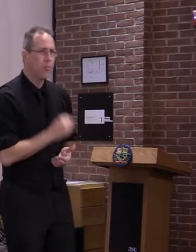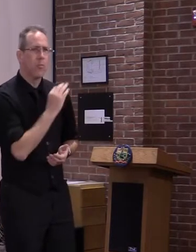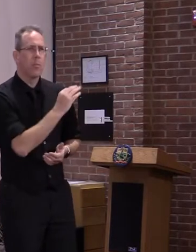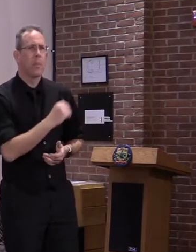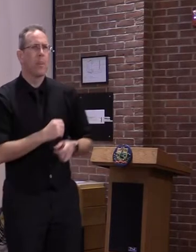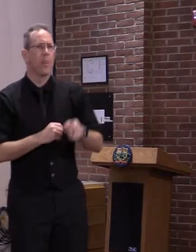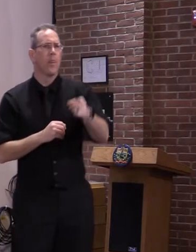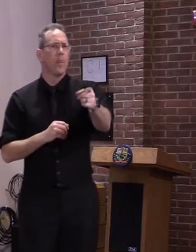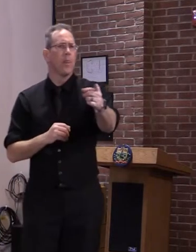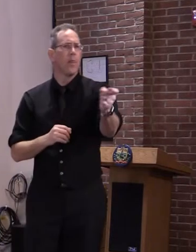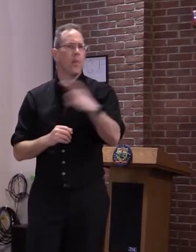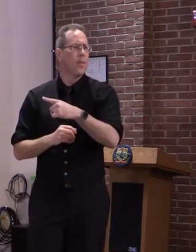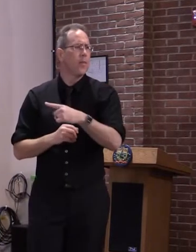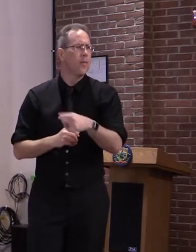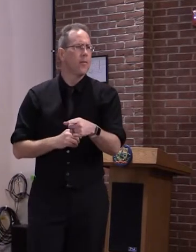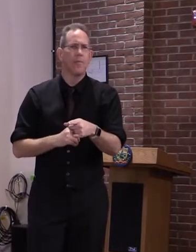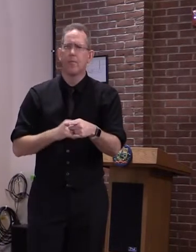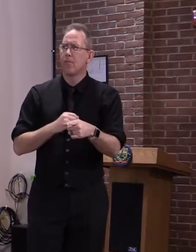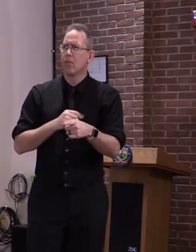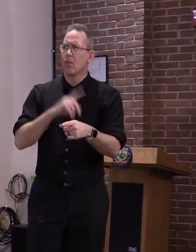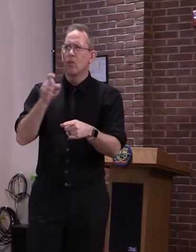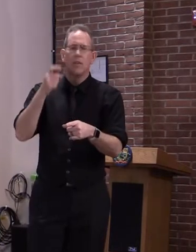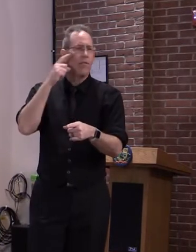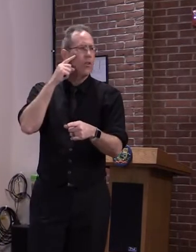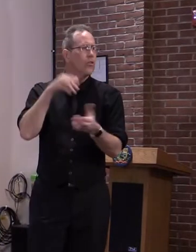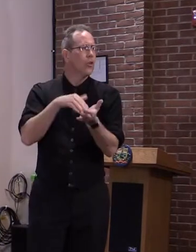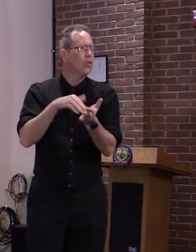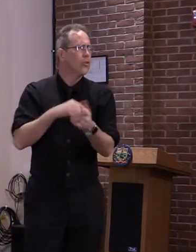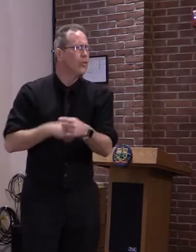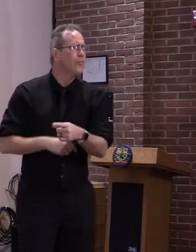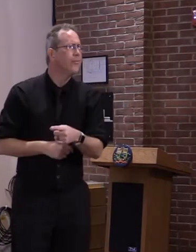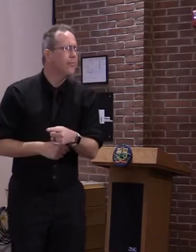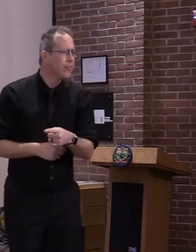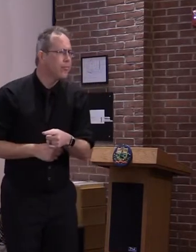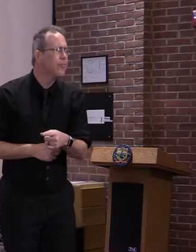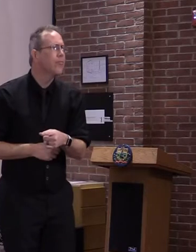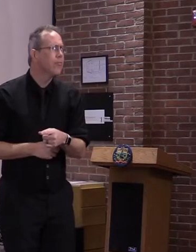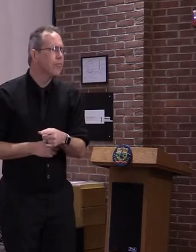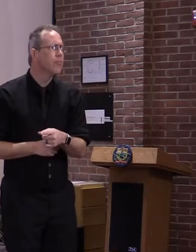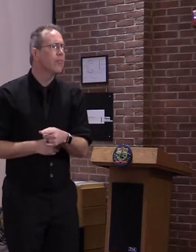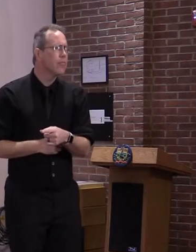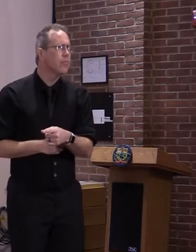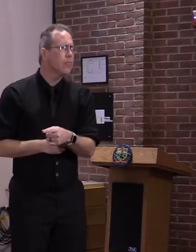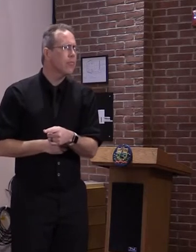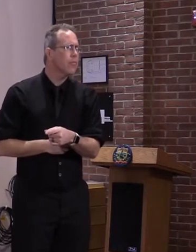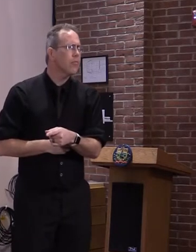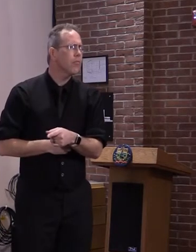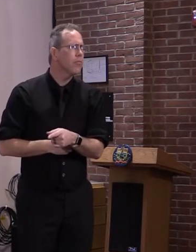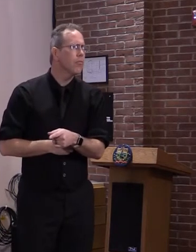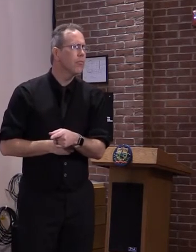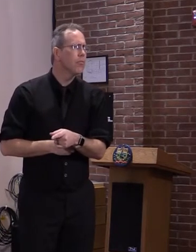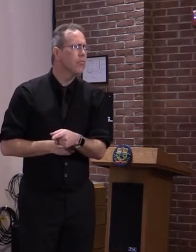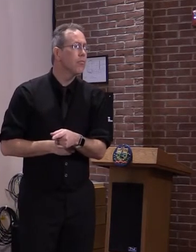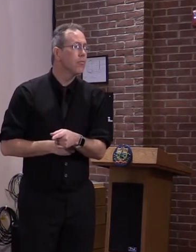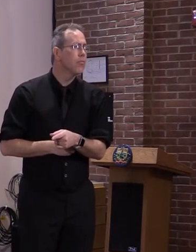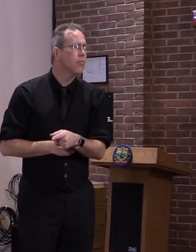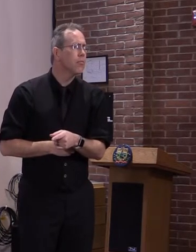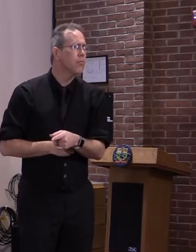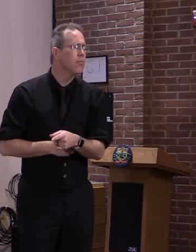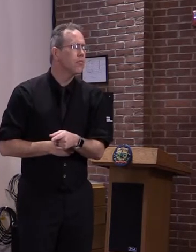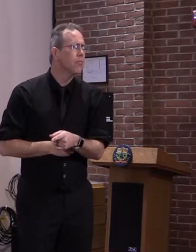If I could, the test kits we were just talking about, most of those test kits now, I believe,